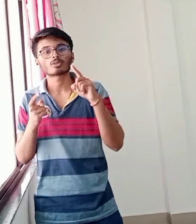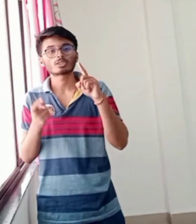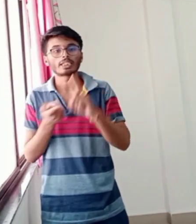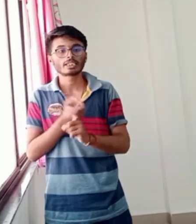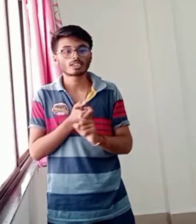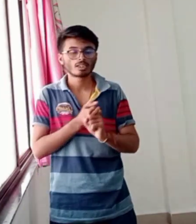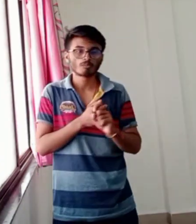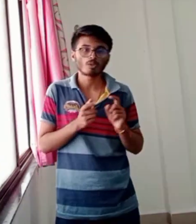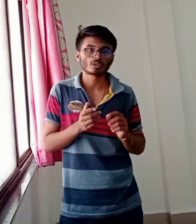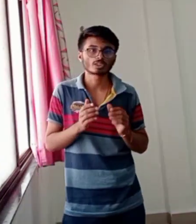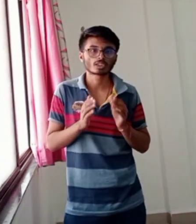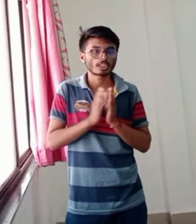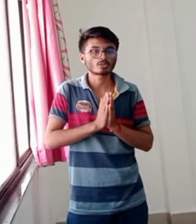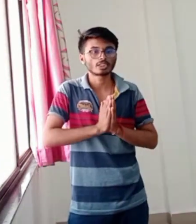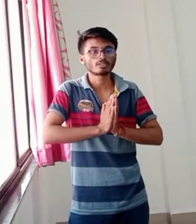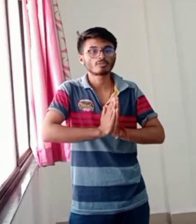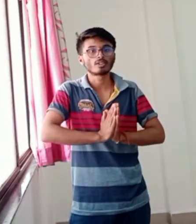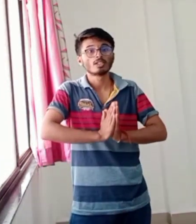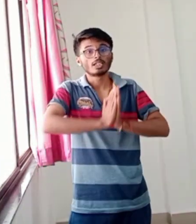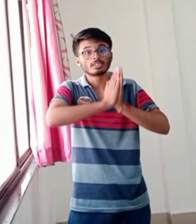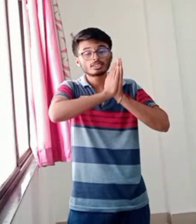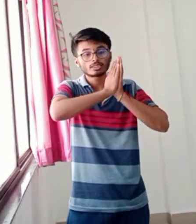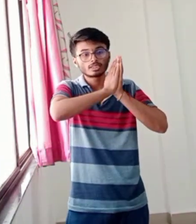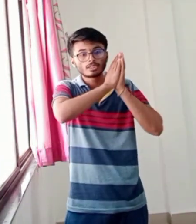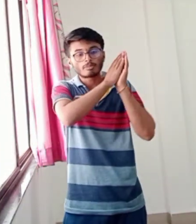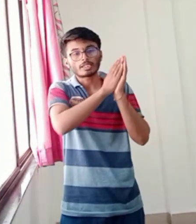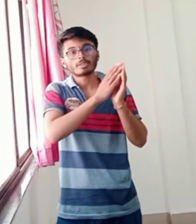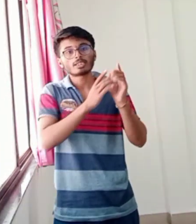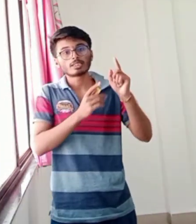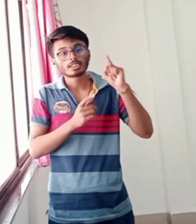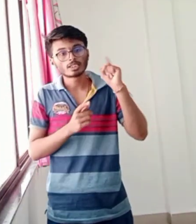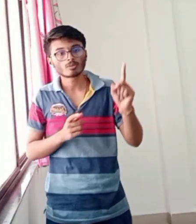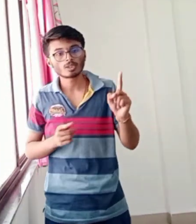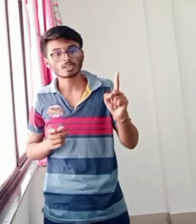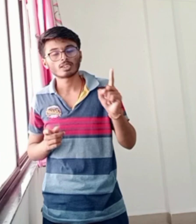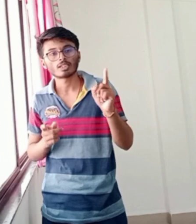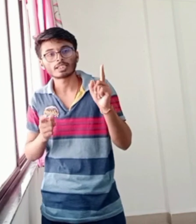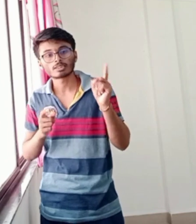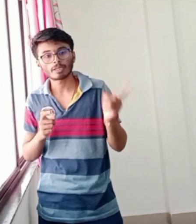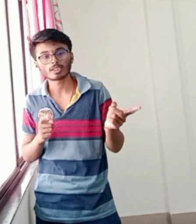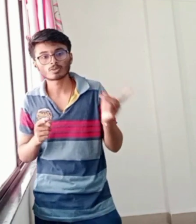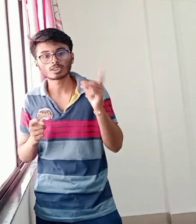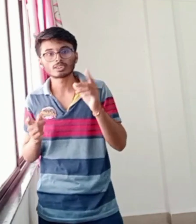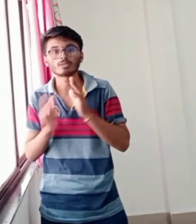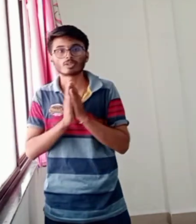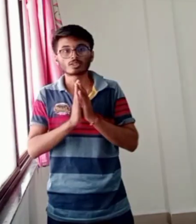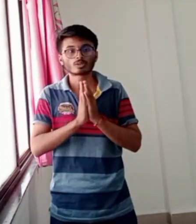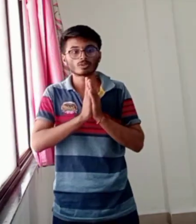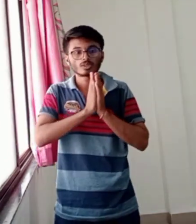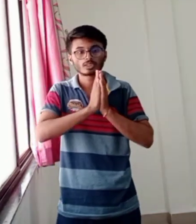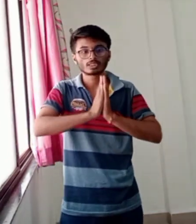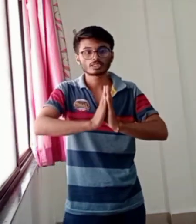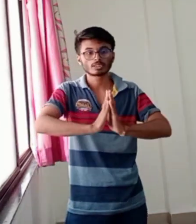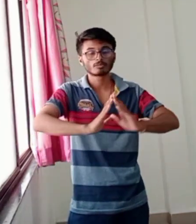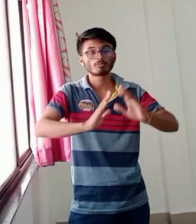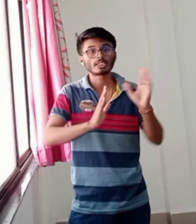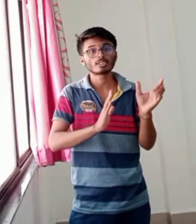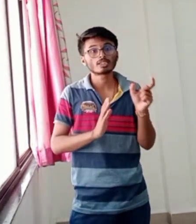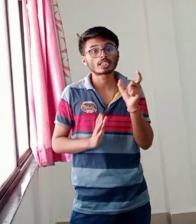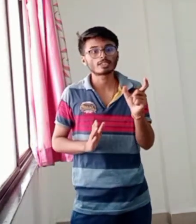glycosidic bonds. Glycosidic bond. This pyrimidine N1 is bind to the C1, so this is by the